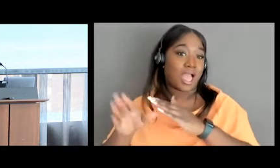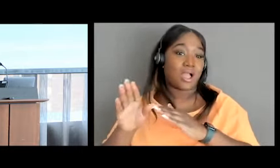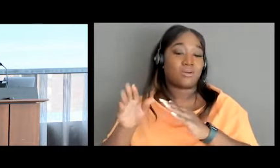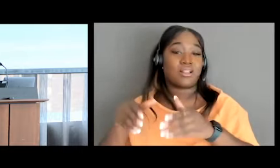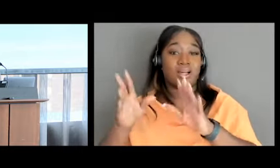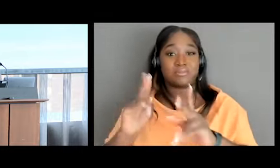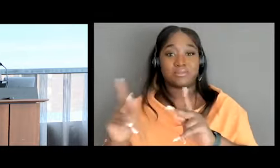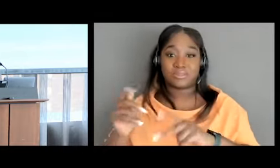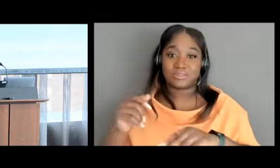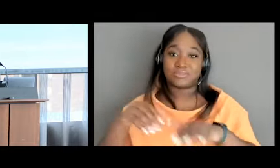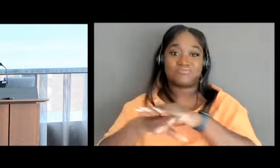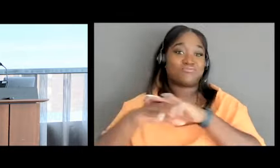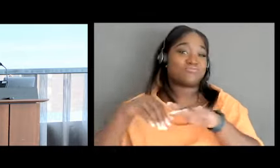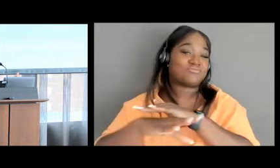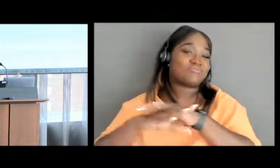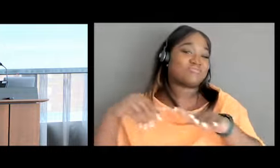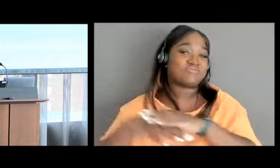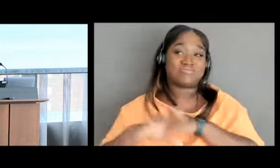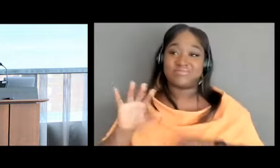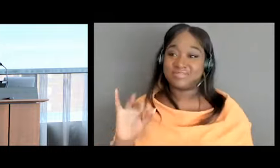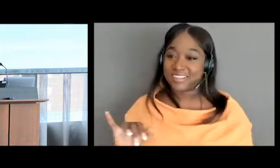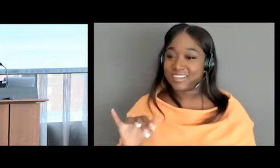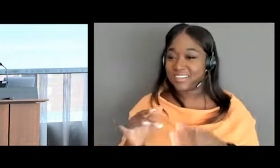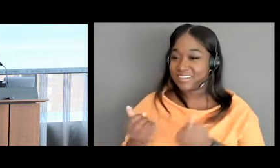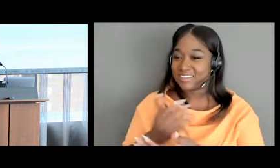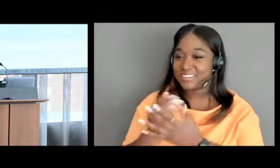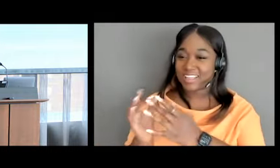are sort of tied in, and we stayed